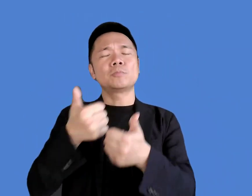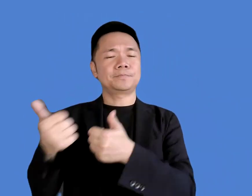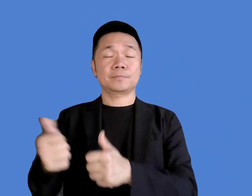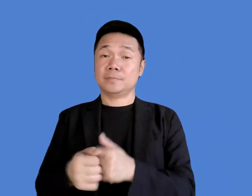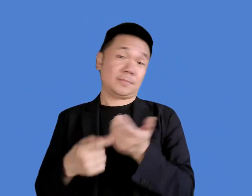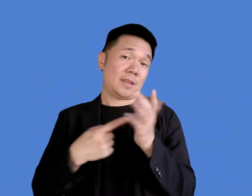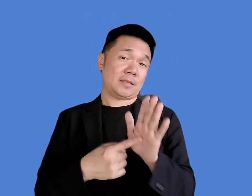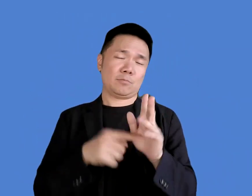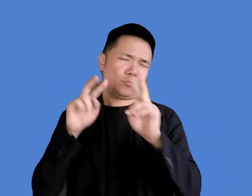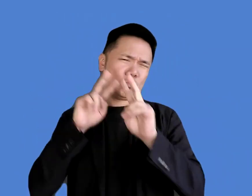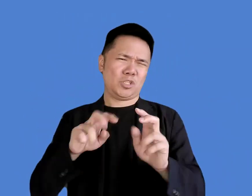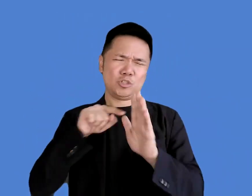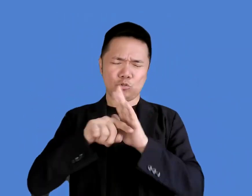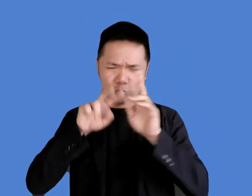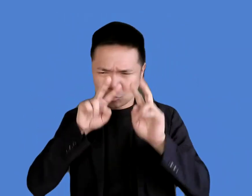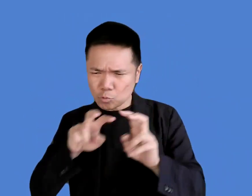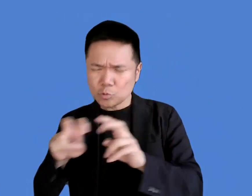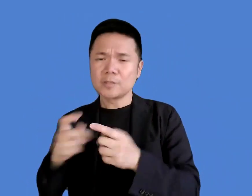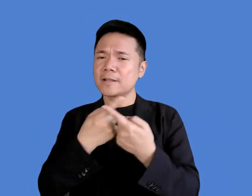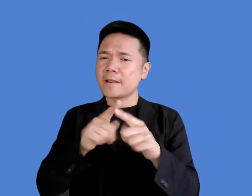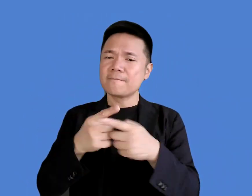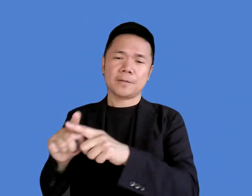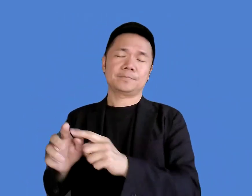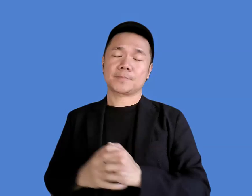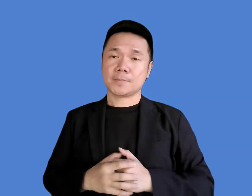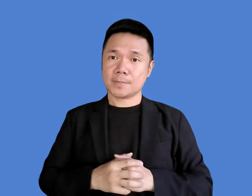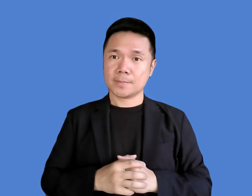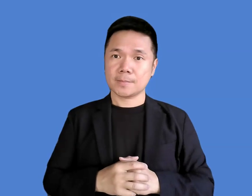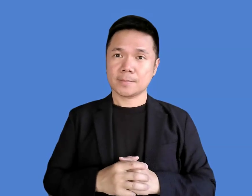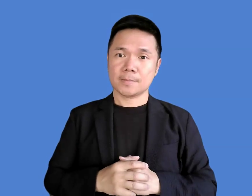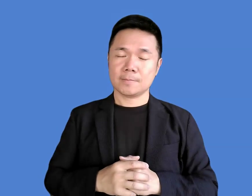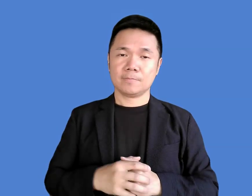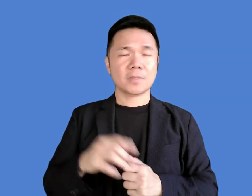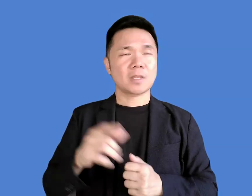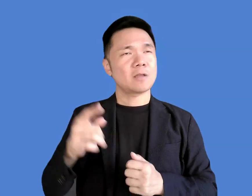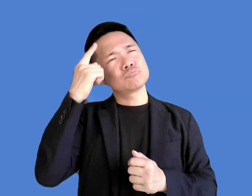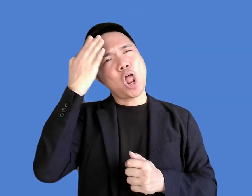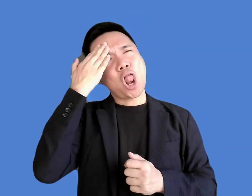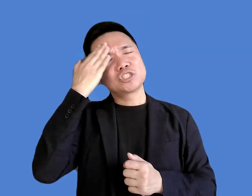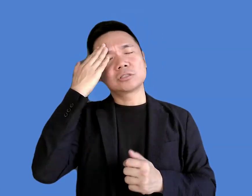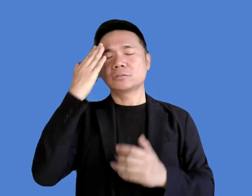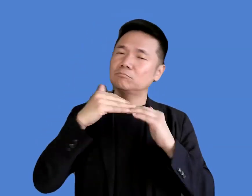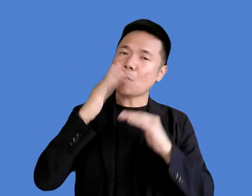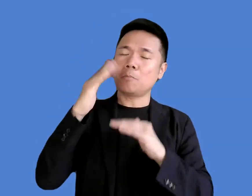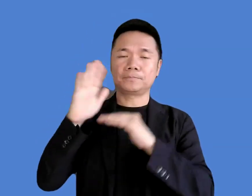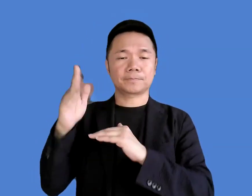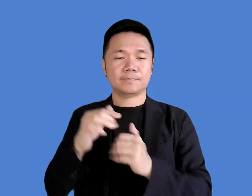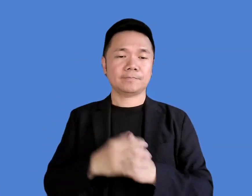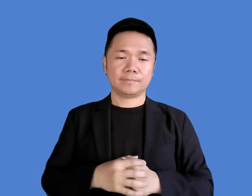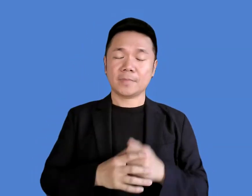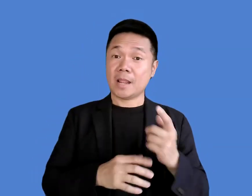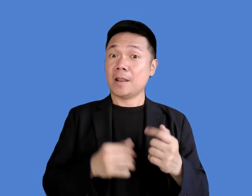research products, convenings, also knowledge products that we have. But two of the